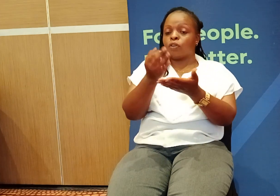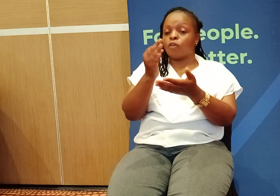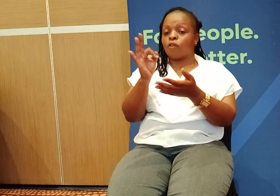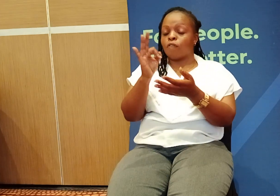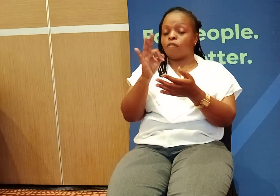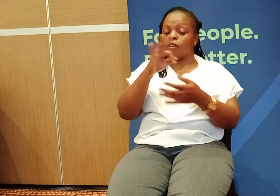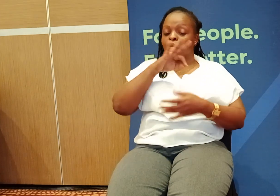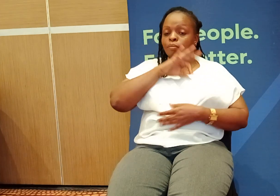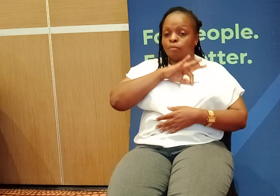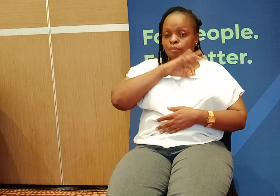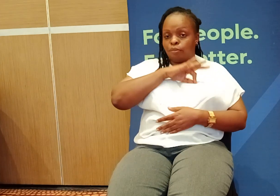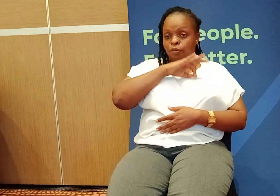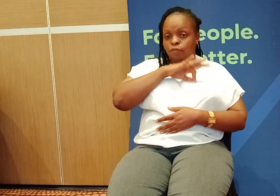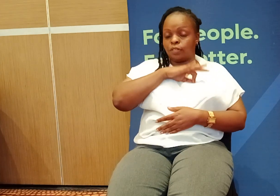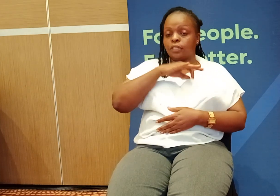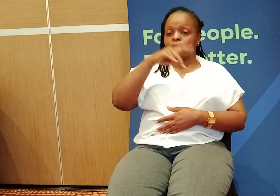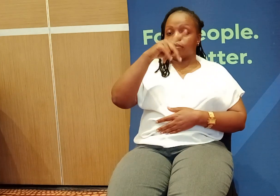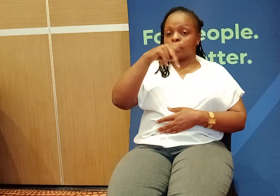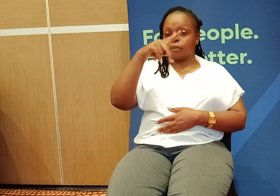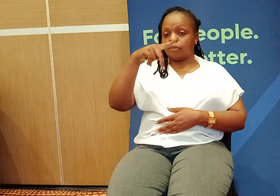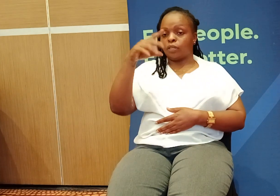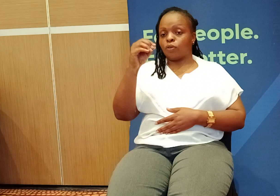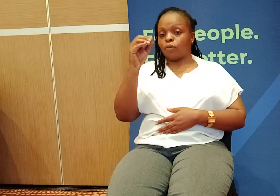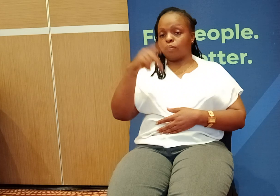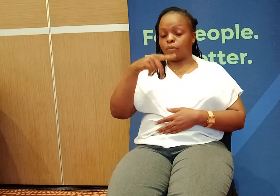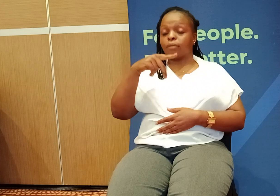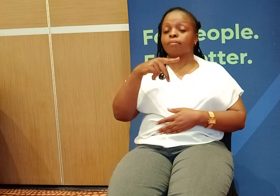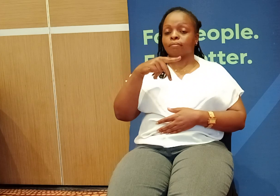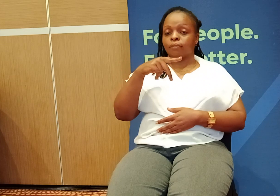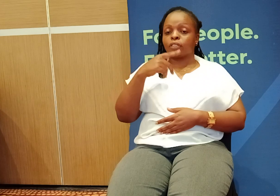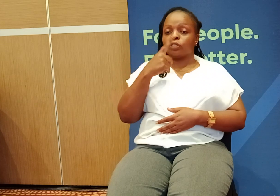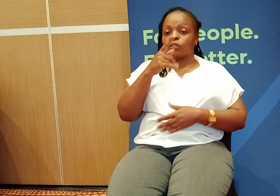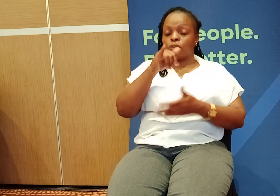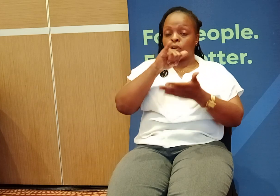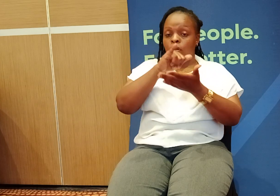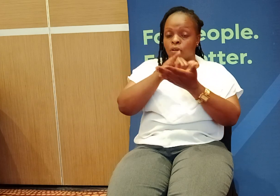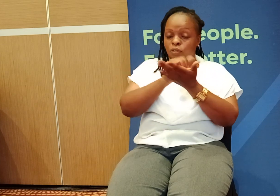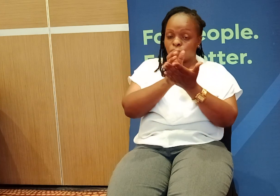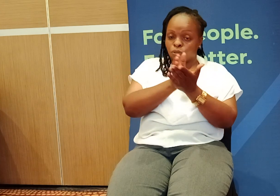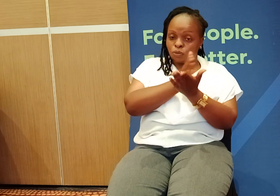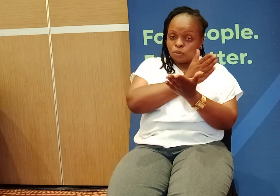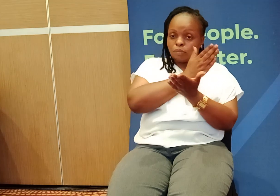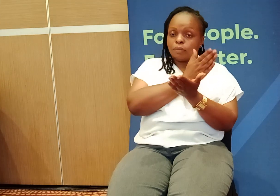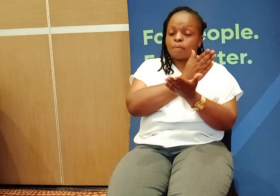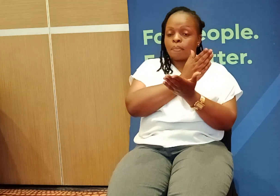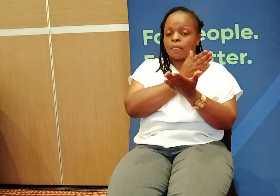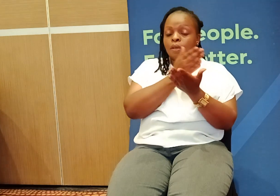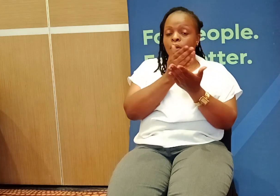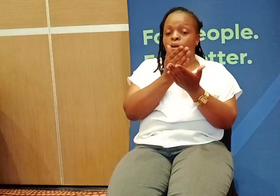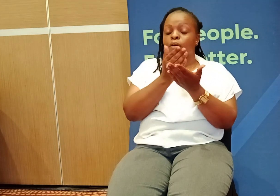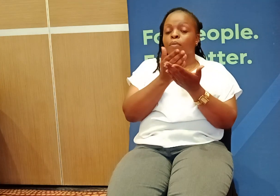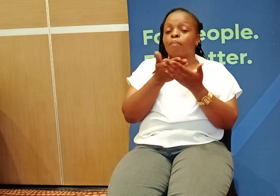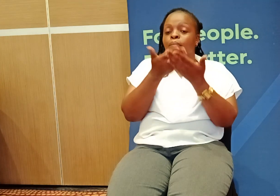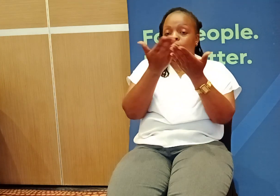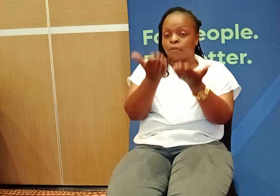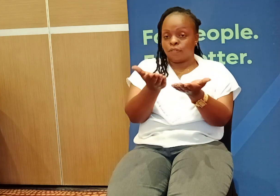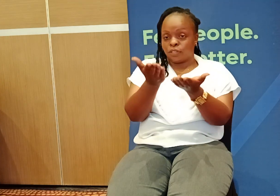that's what we put there. So we've sort of stripped out the provisions and tried to